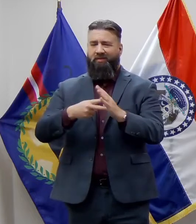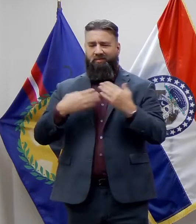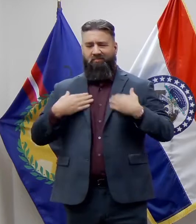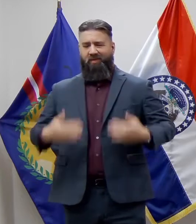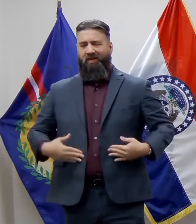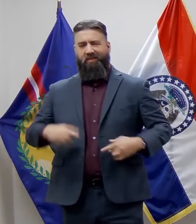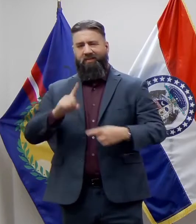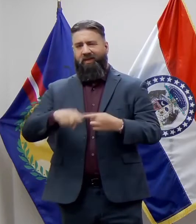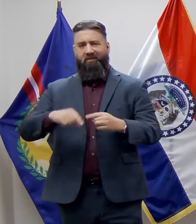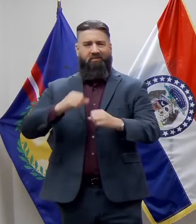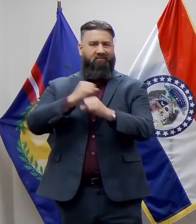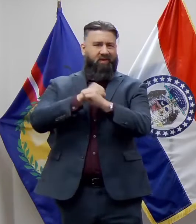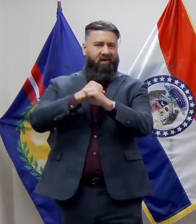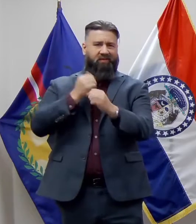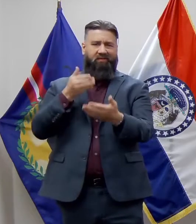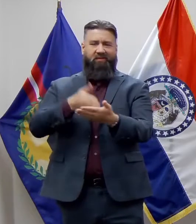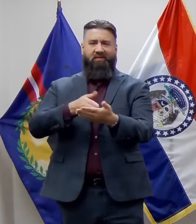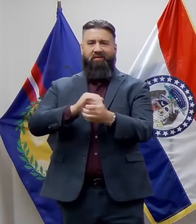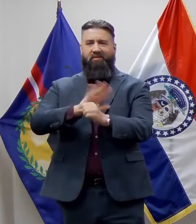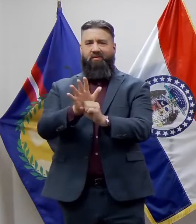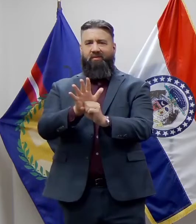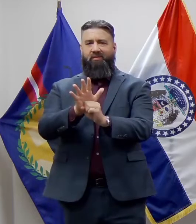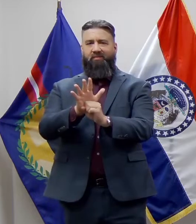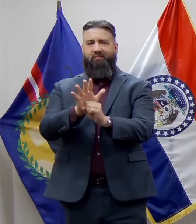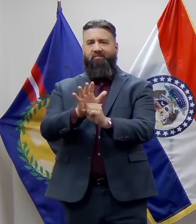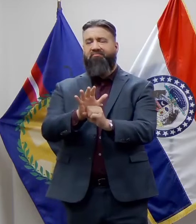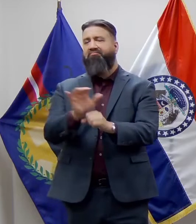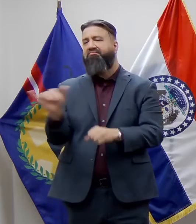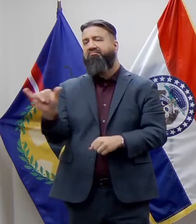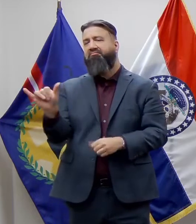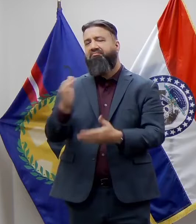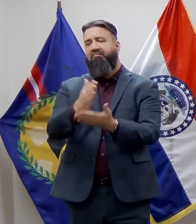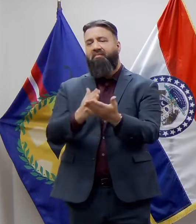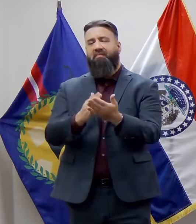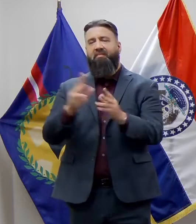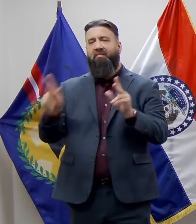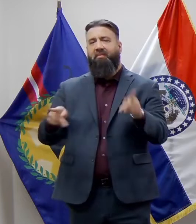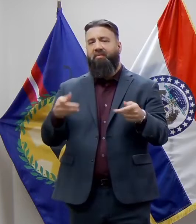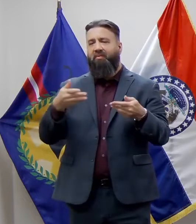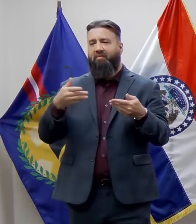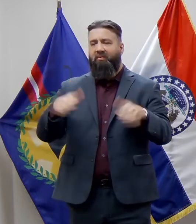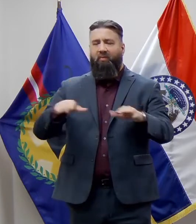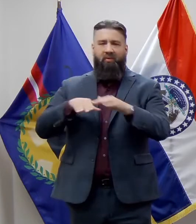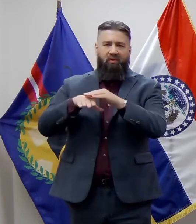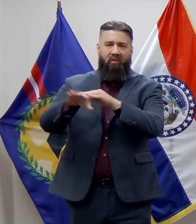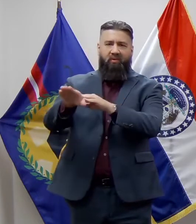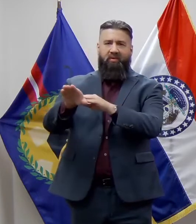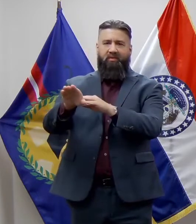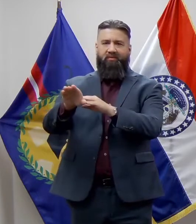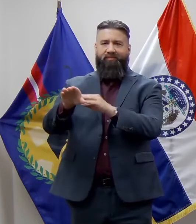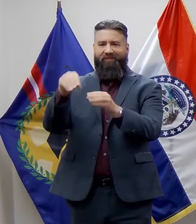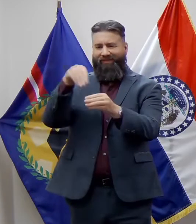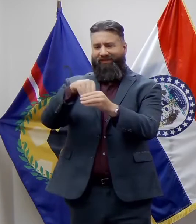virus. And some people just don't want to go into an indoor space where the status of others is